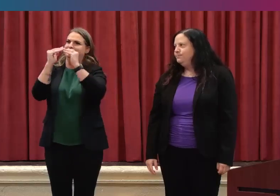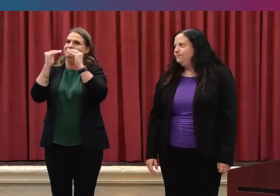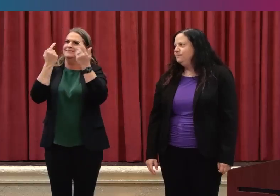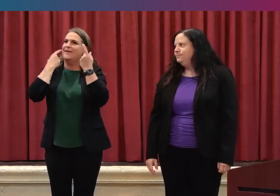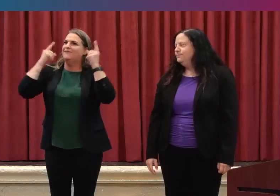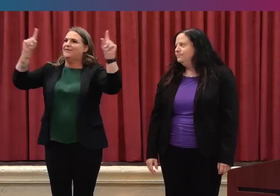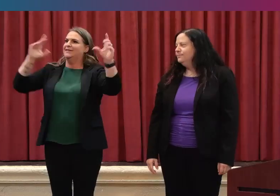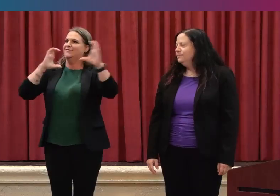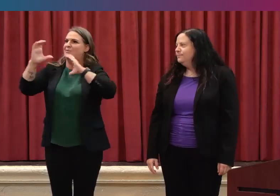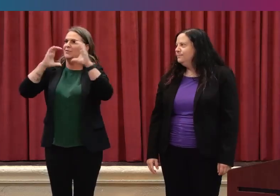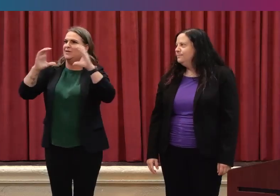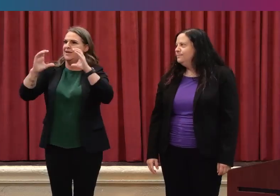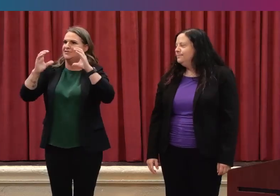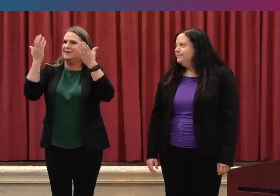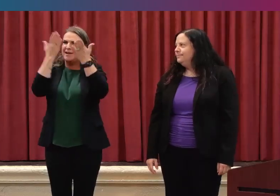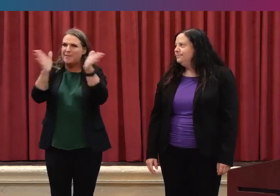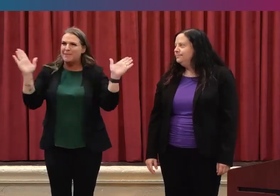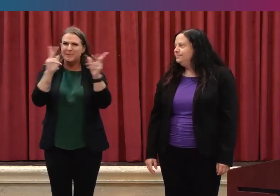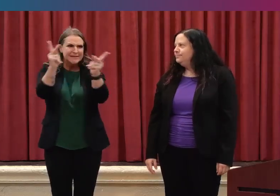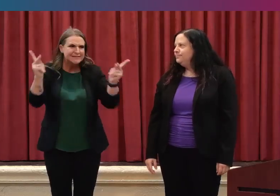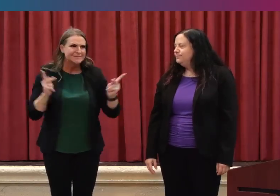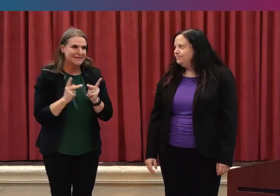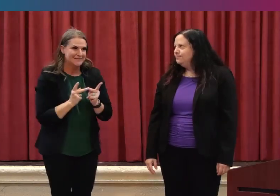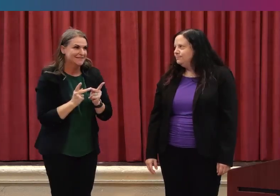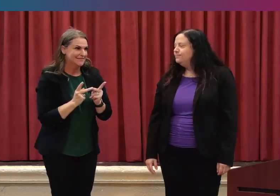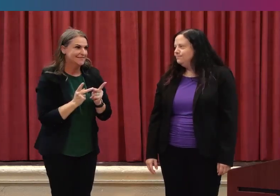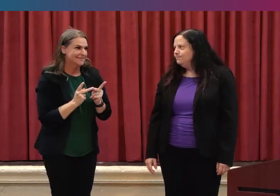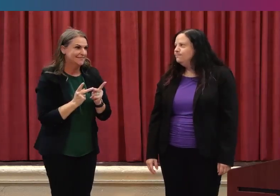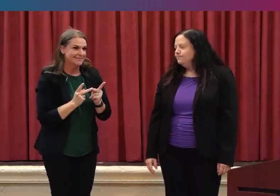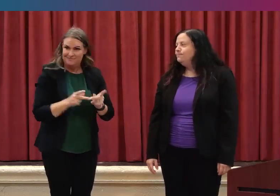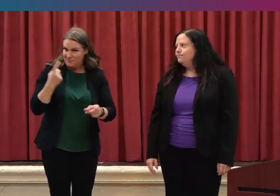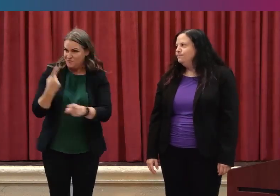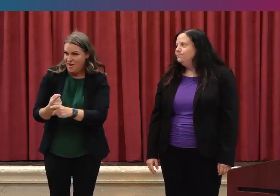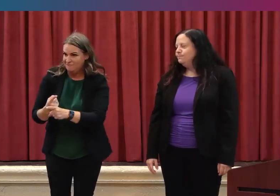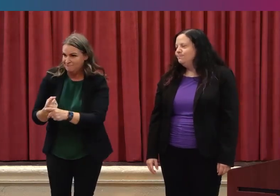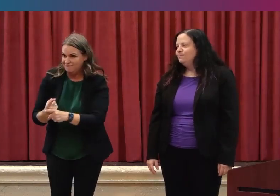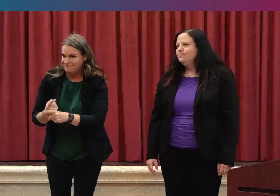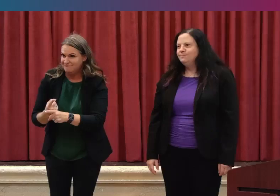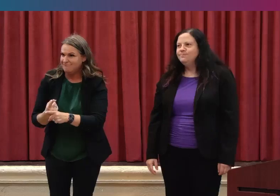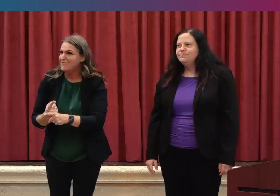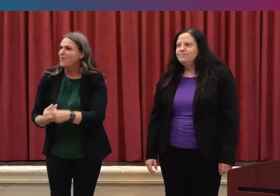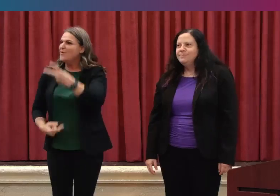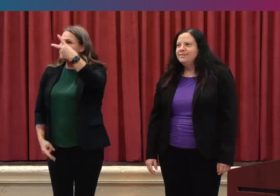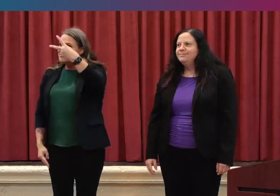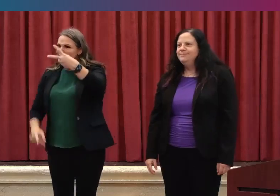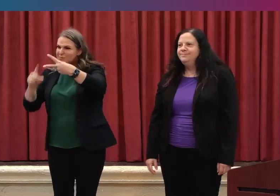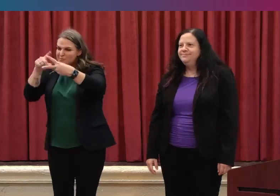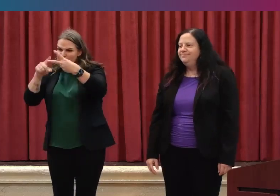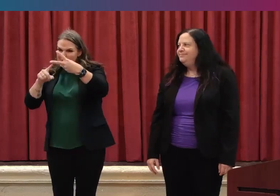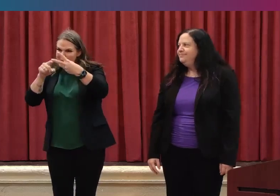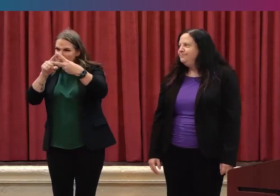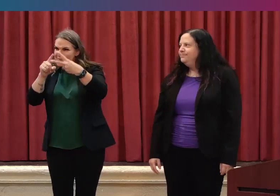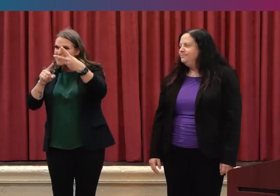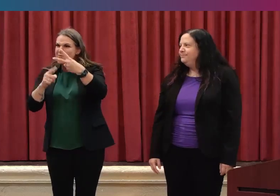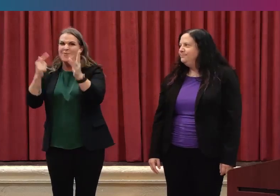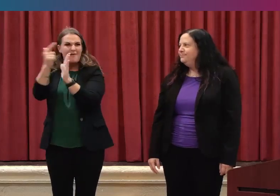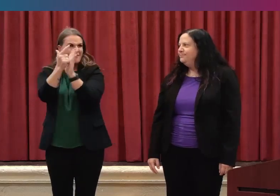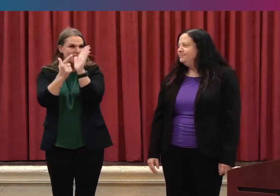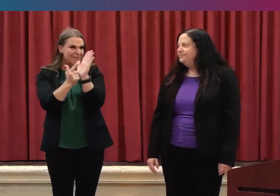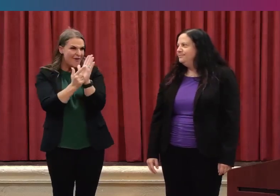You have rights to successful communication in all public spaces. Are you aware of that?